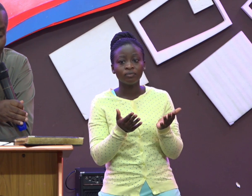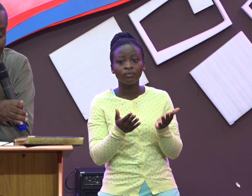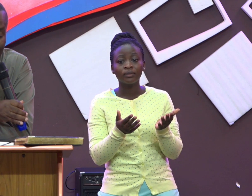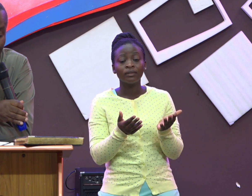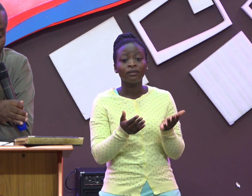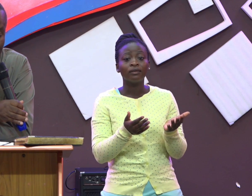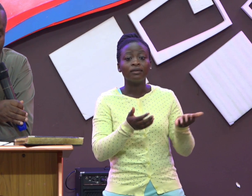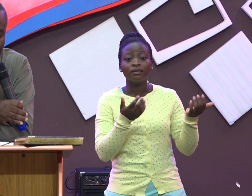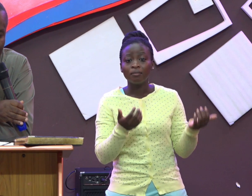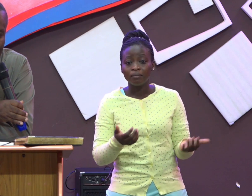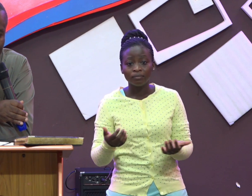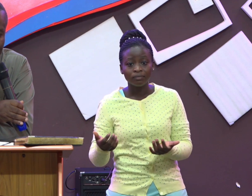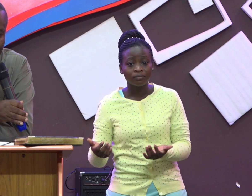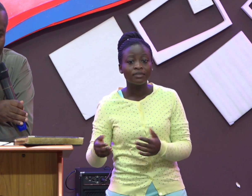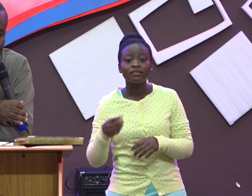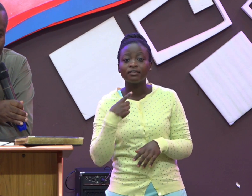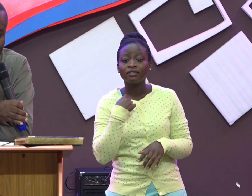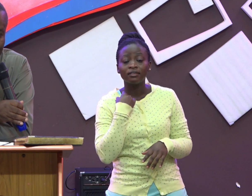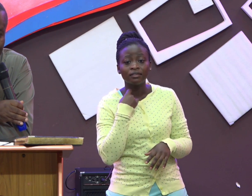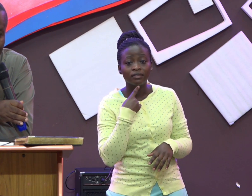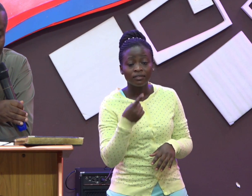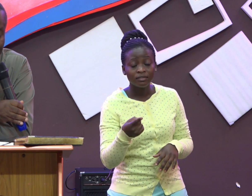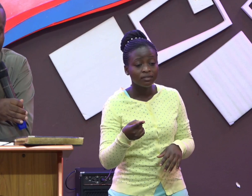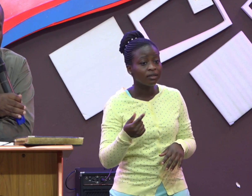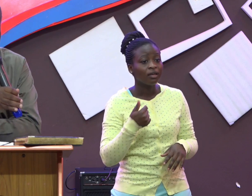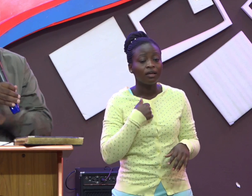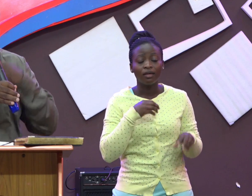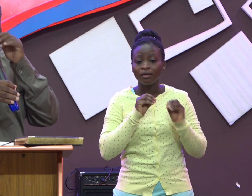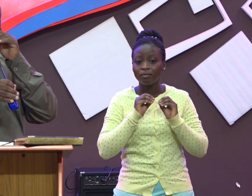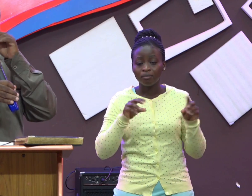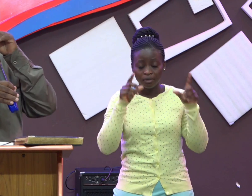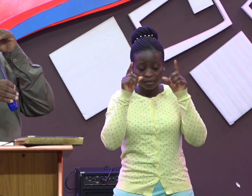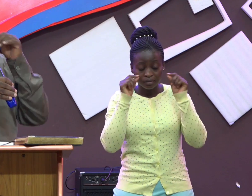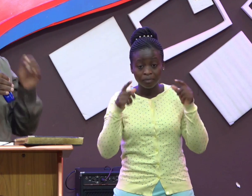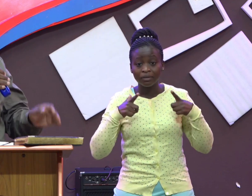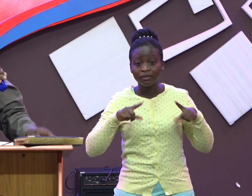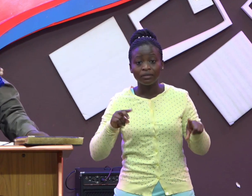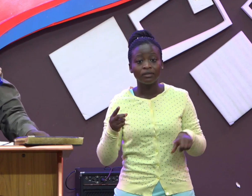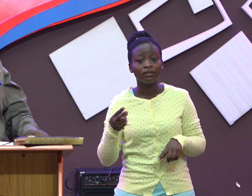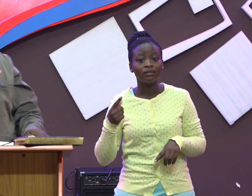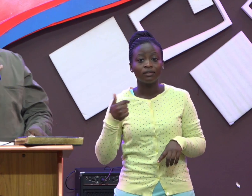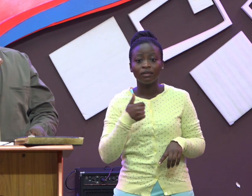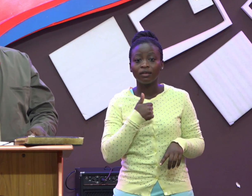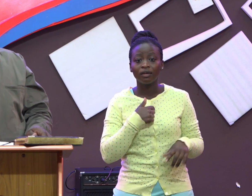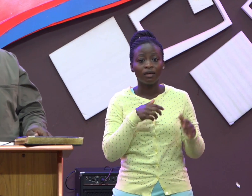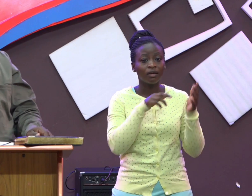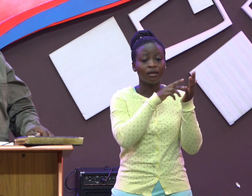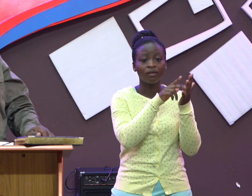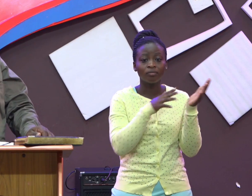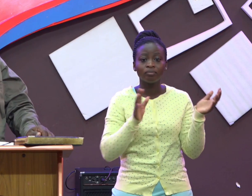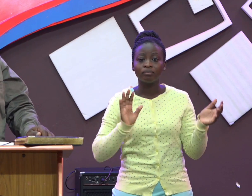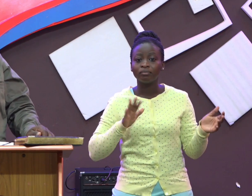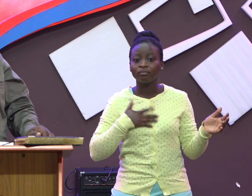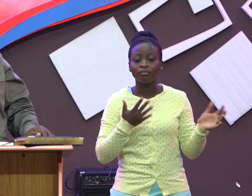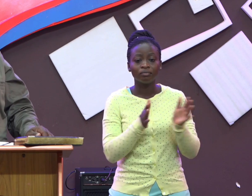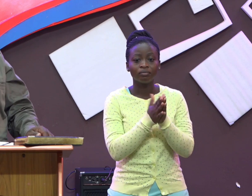tojja kunkwatako. When the student says sleep do not take me. Ndeka mpagale meme. Let me sharpen my soul. Ndeka mpagale amagezi. Let me sharpen